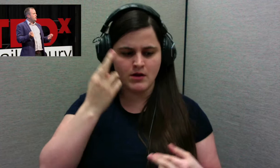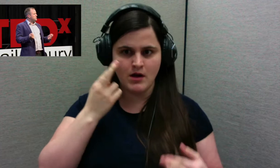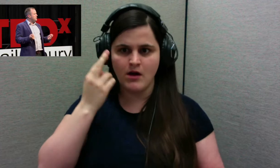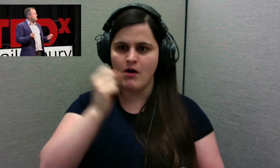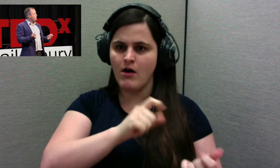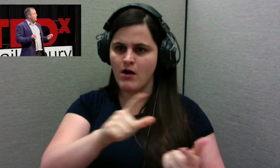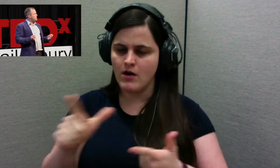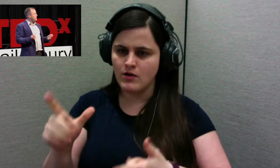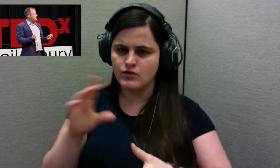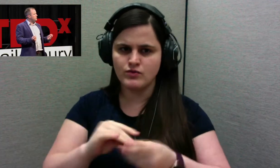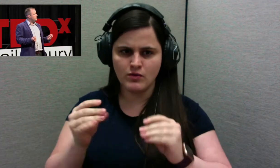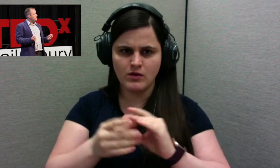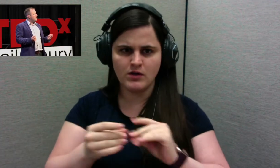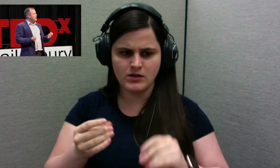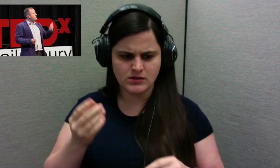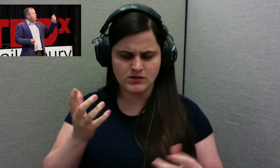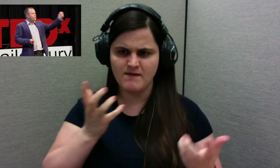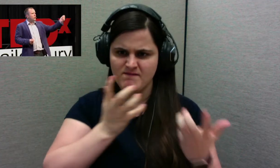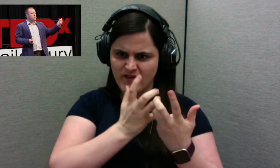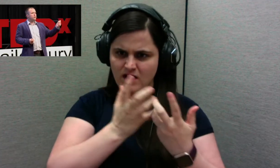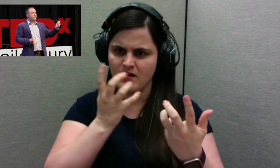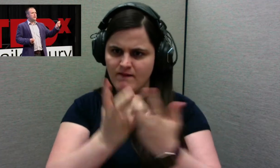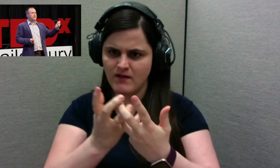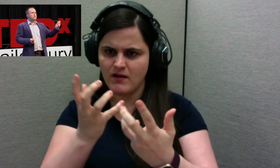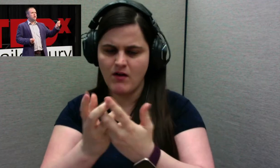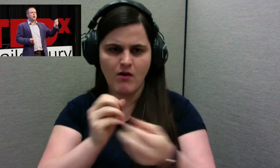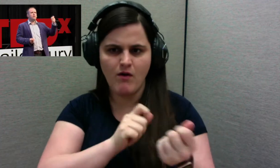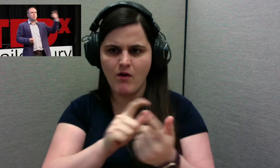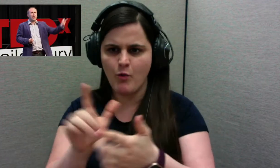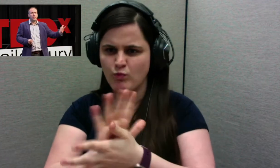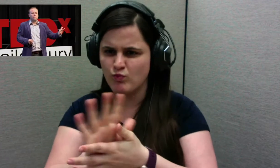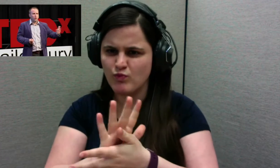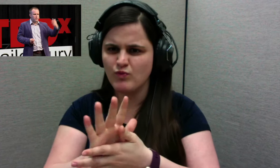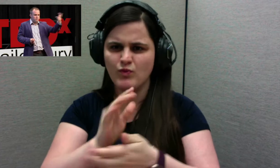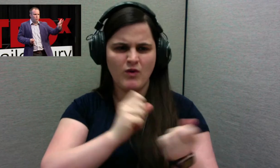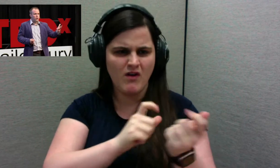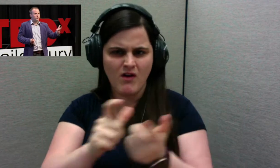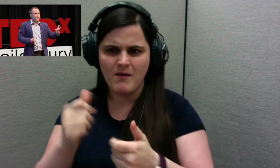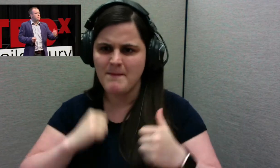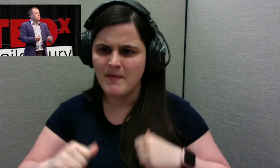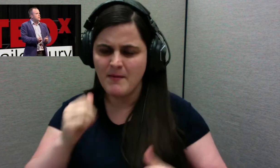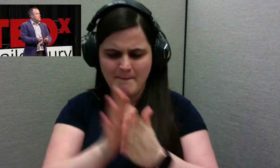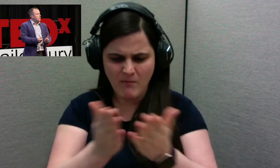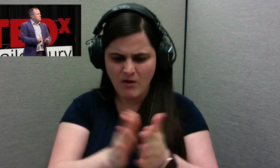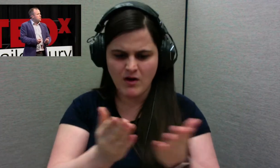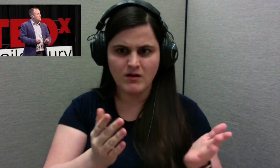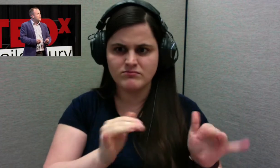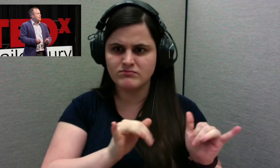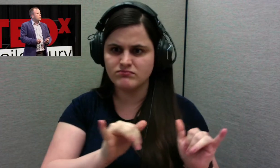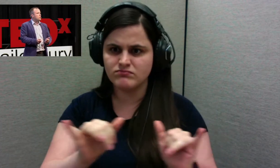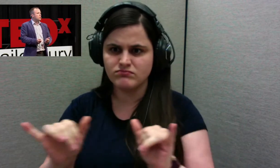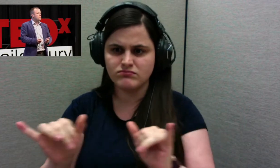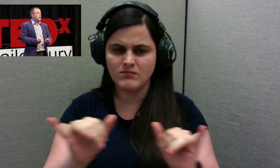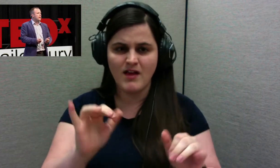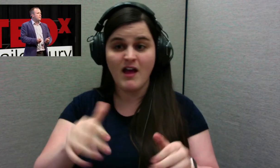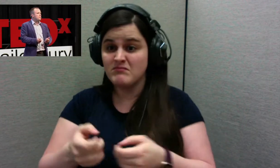heard seems to fit this pattern. Every film you've been to, every play you've watched, every book you've read, maybe that computer game